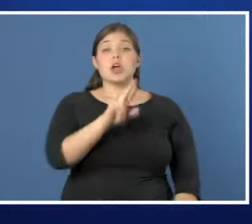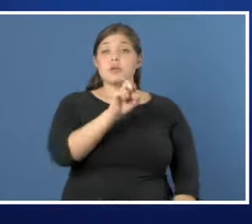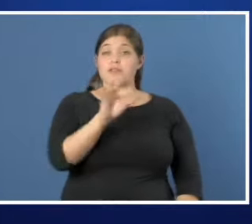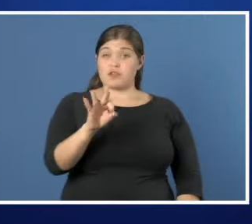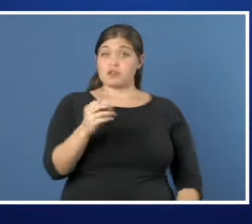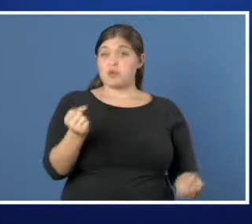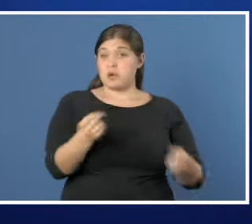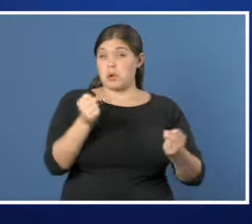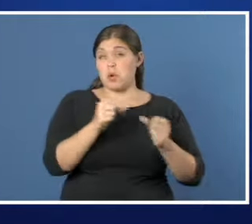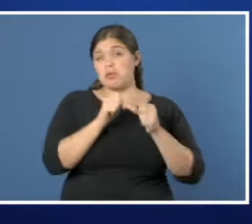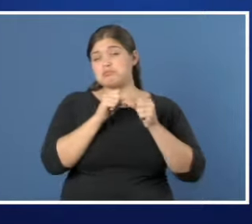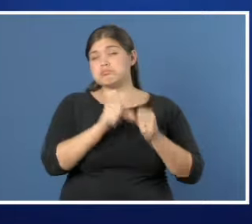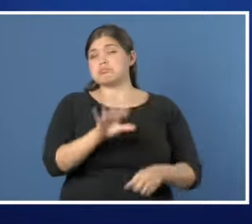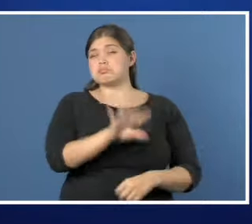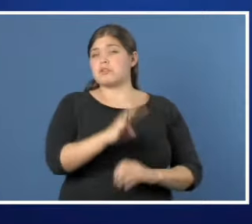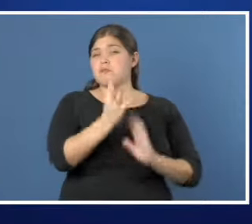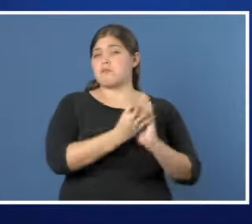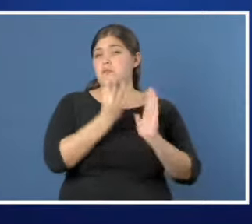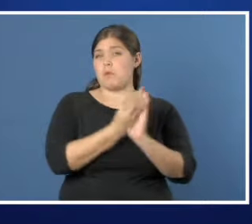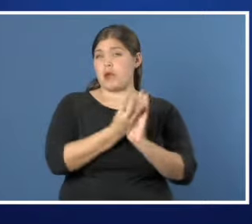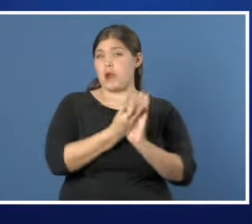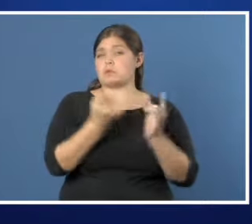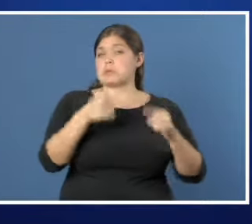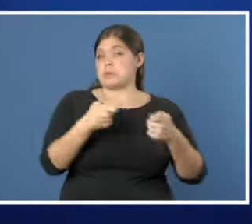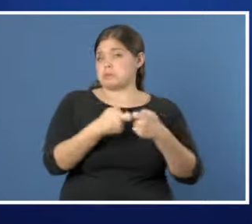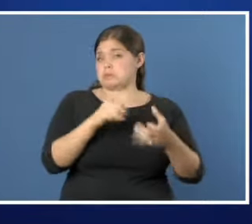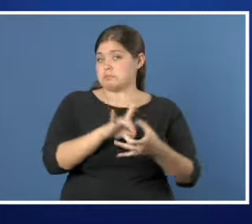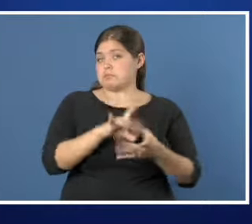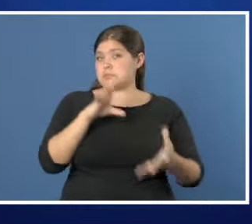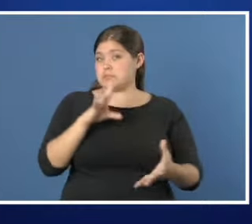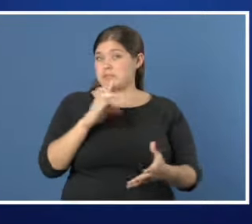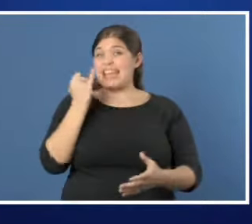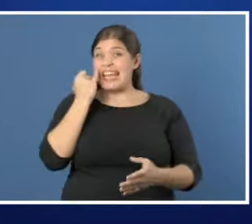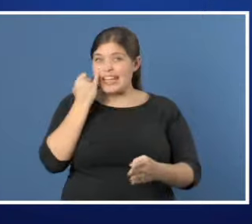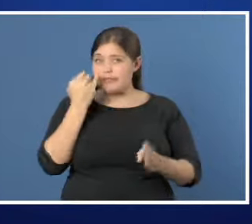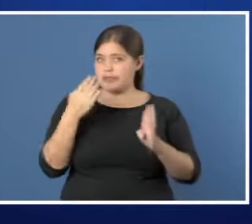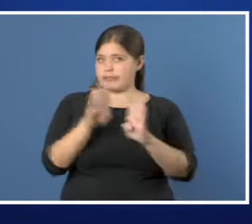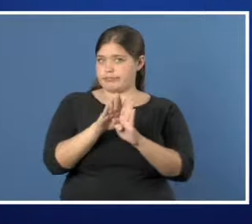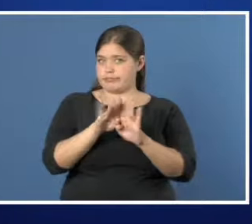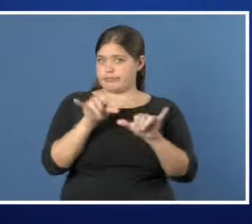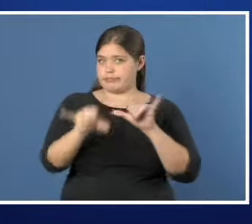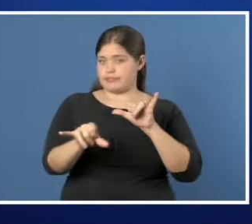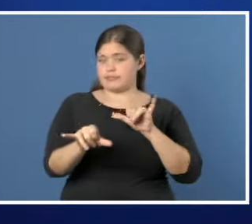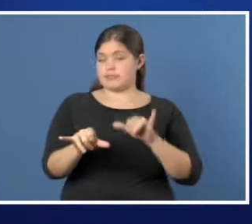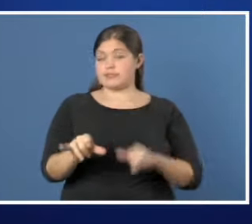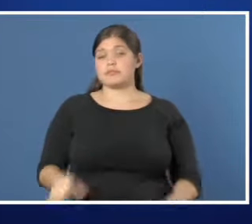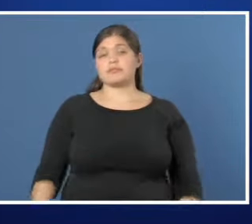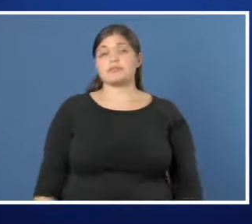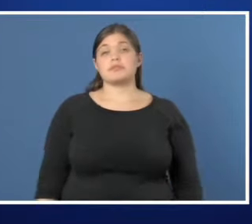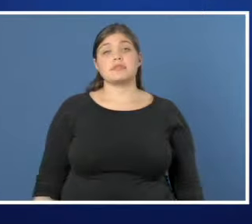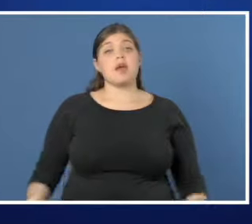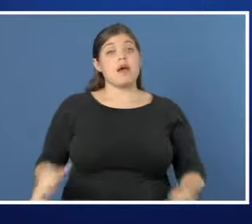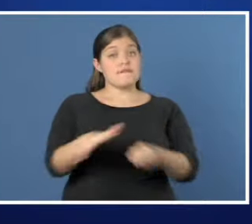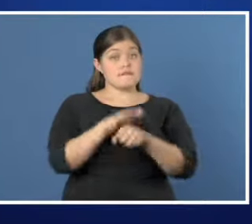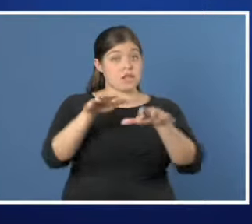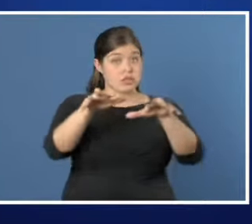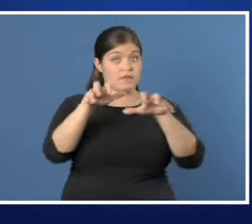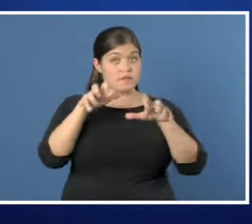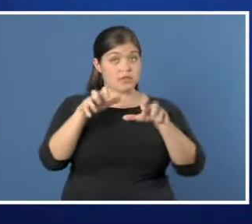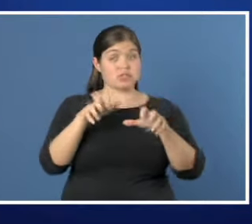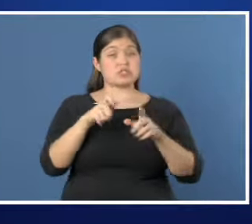The refrigerator will keep food safely cold for about 4 hours if it is unopened. A full freezer